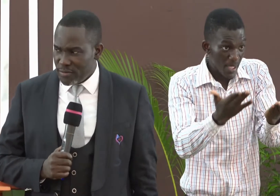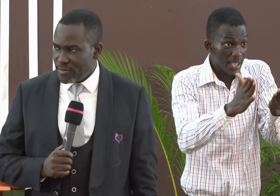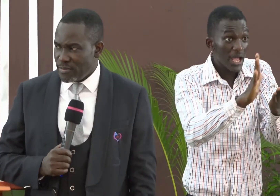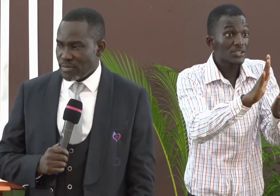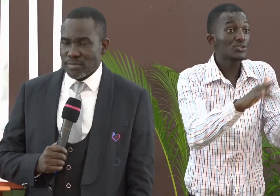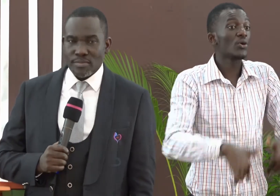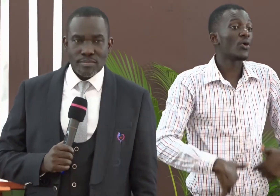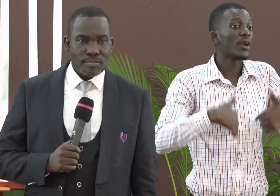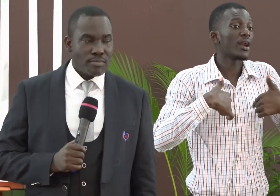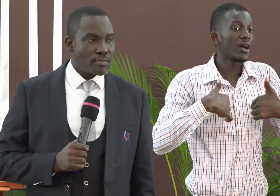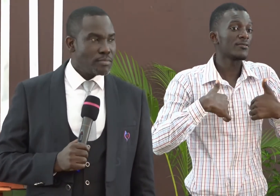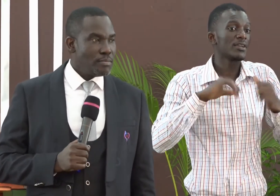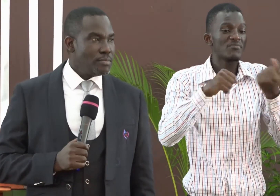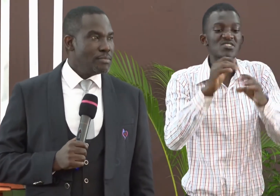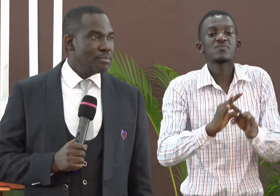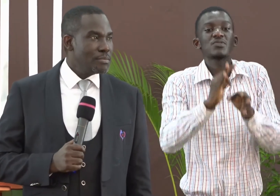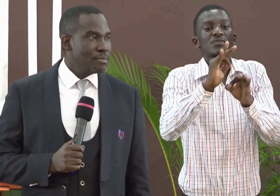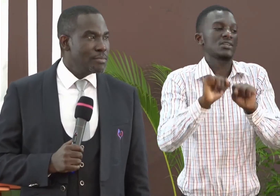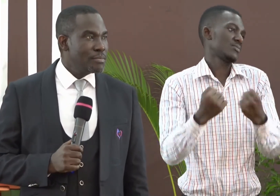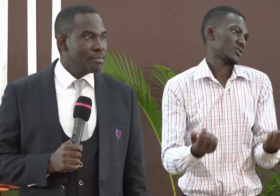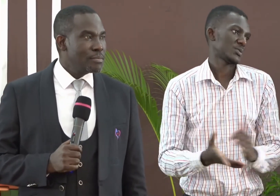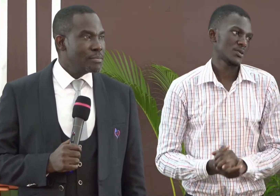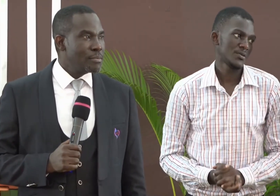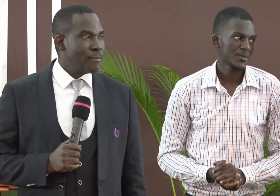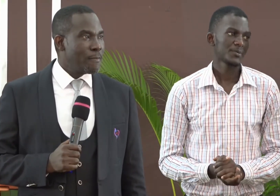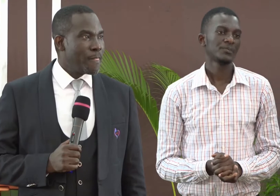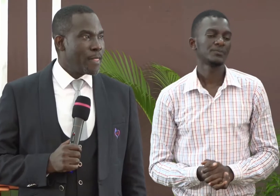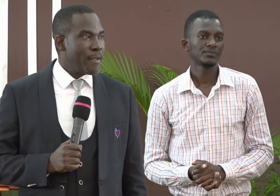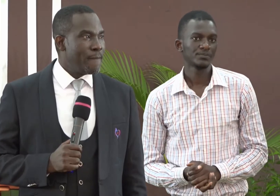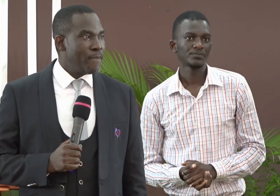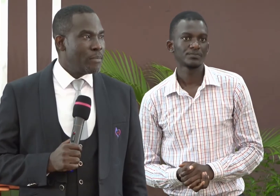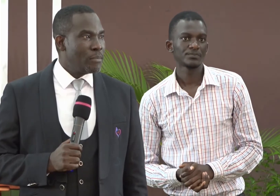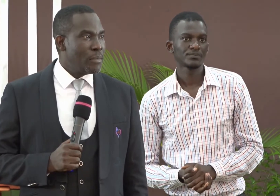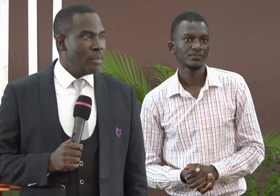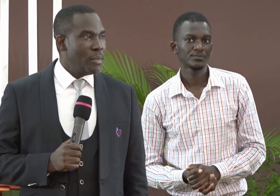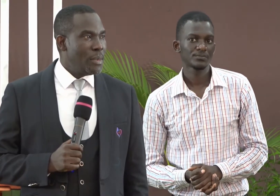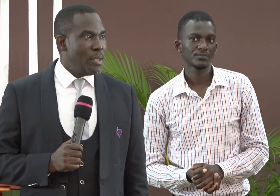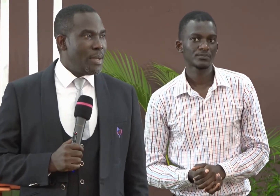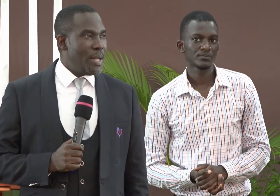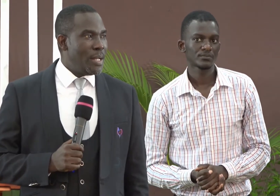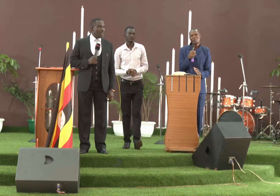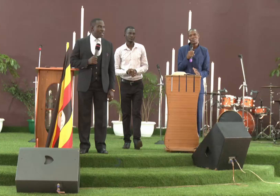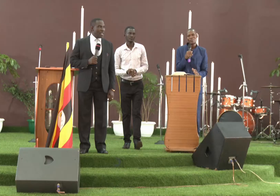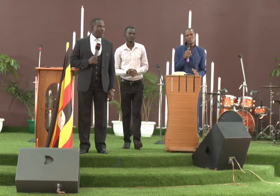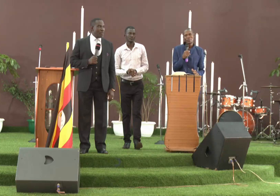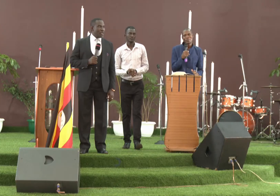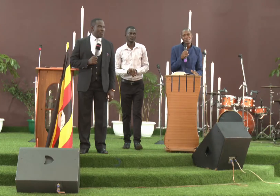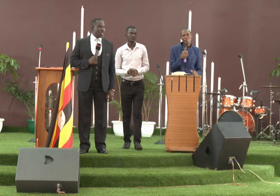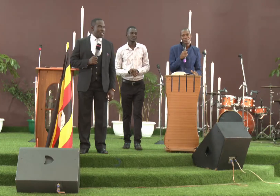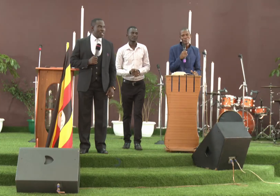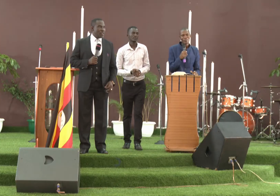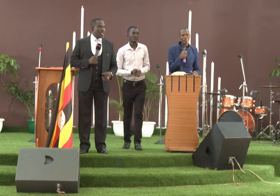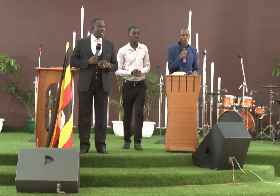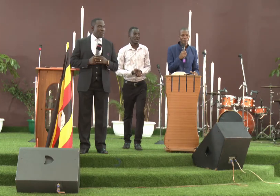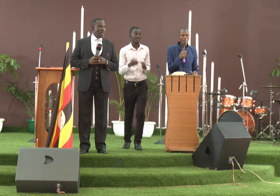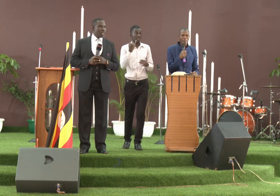be. God measured your days, he knows you'll move from here up to a certain day, and you cannot go beyond it. Never saw bebe to